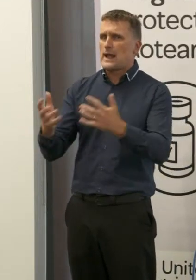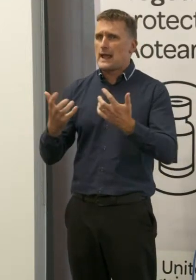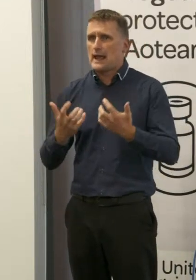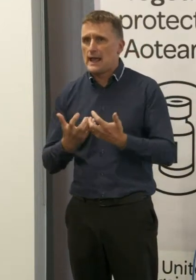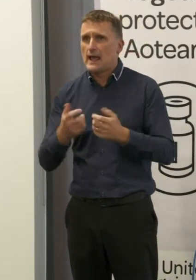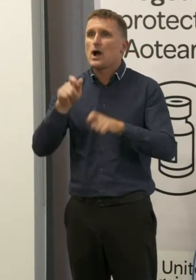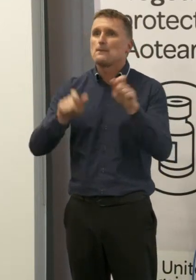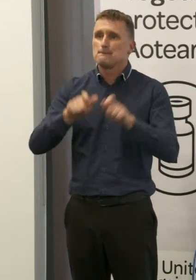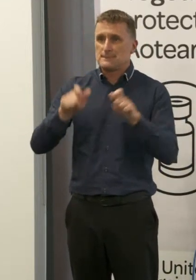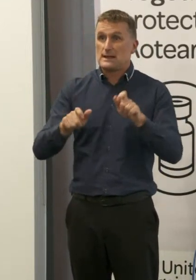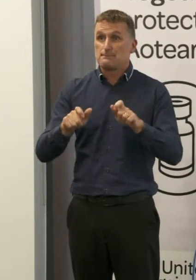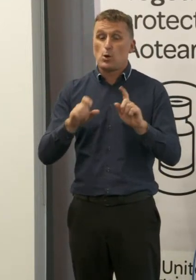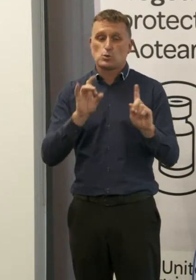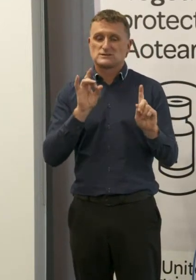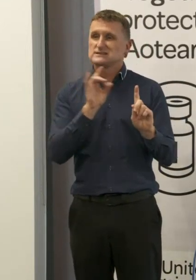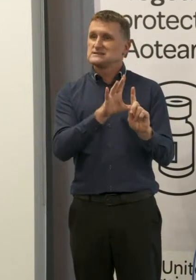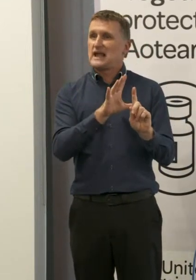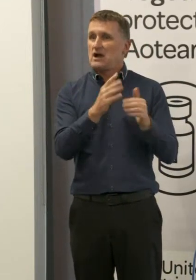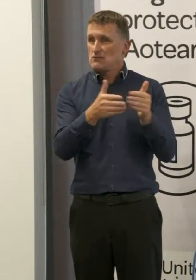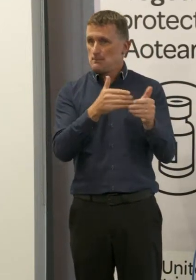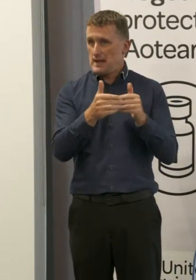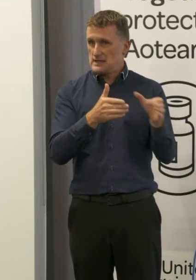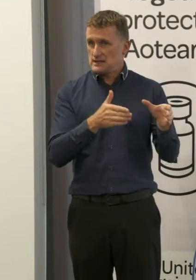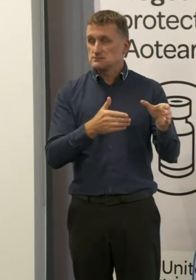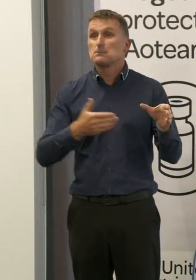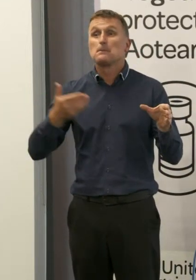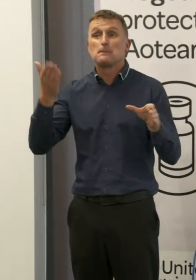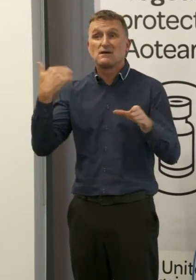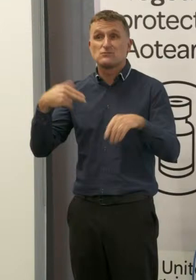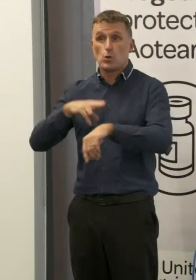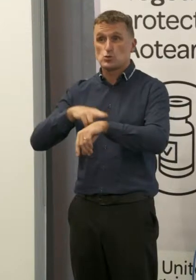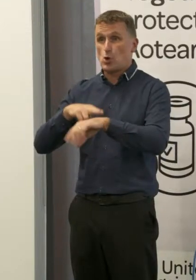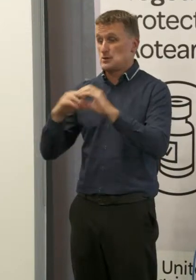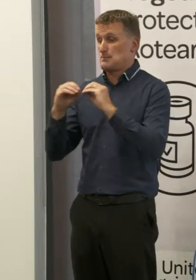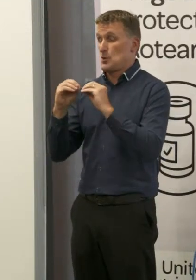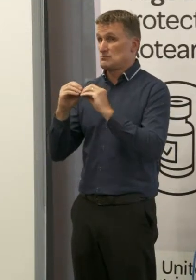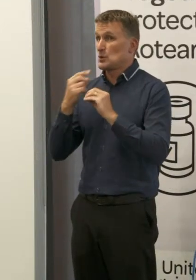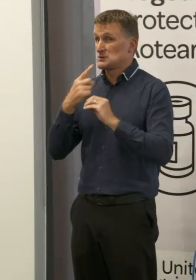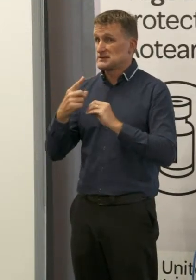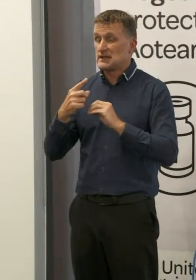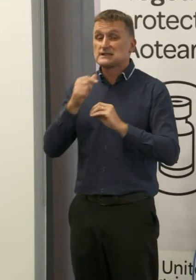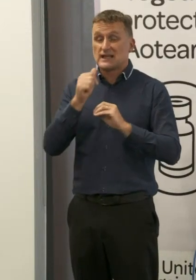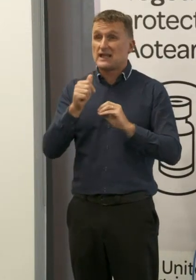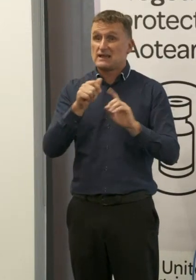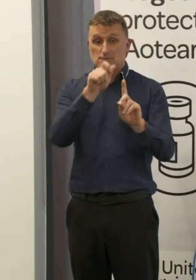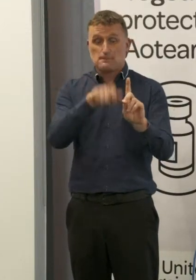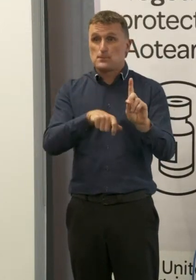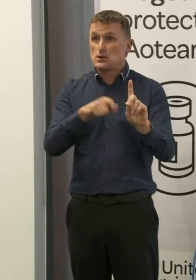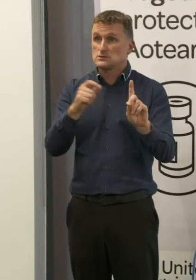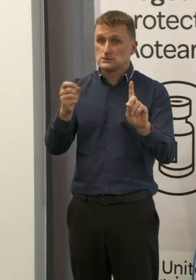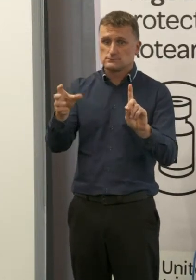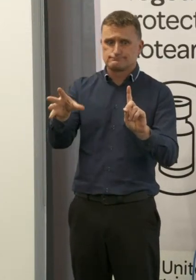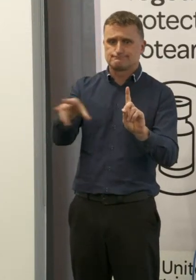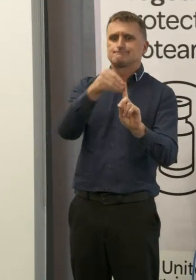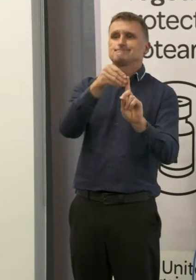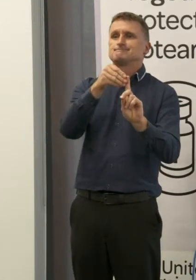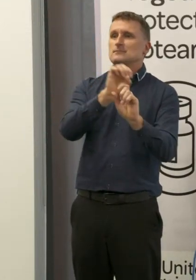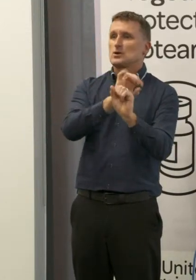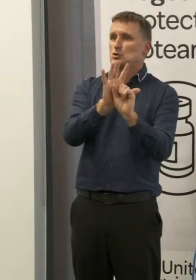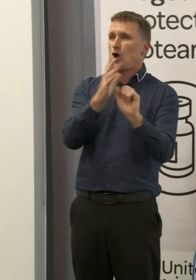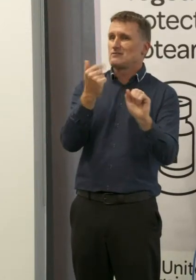self-manage. As Ashley's already touched upon, the beginning of that pathway comes with a positive notification. And we know that